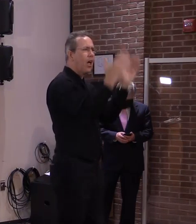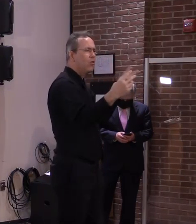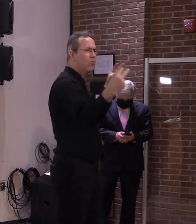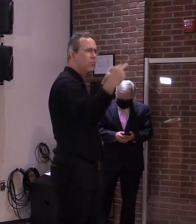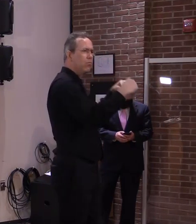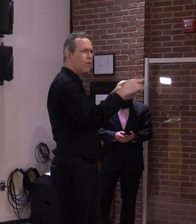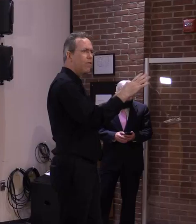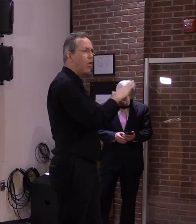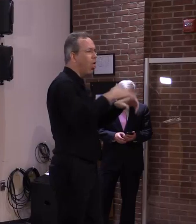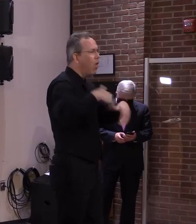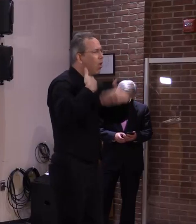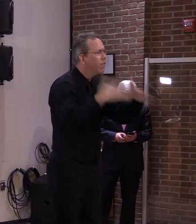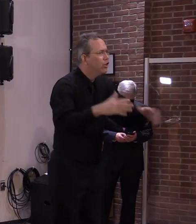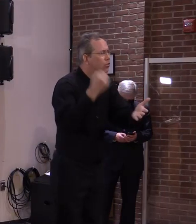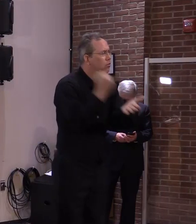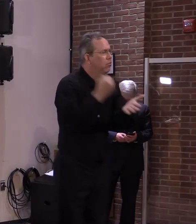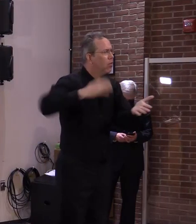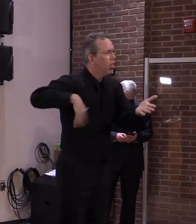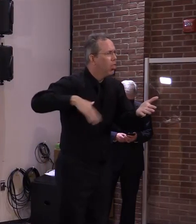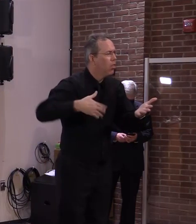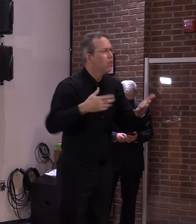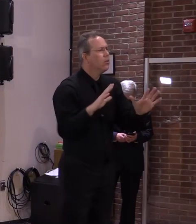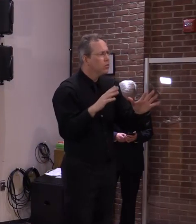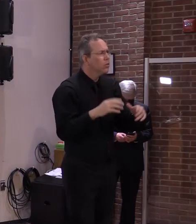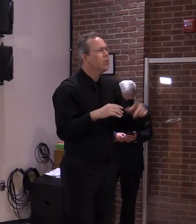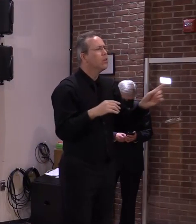unfunded liability. And this problem's not